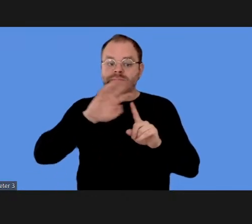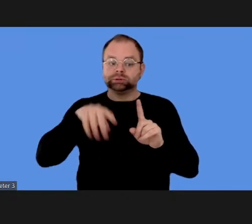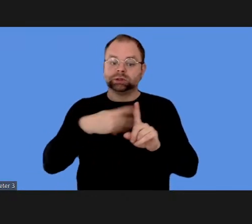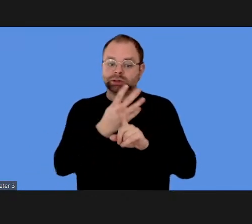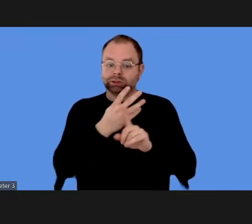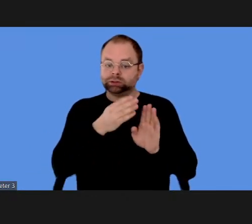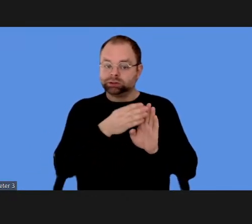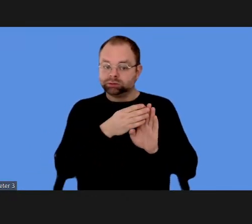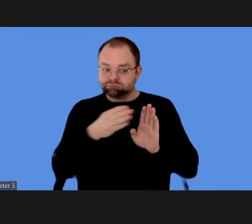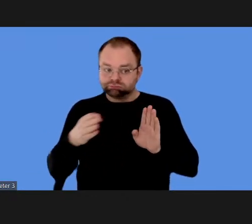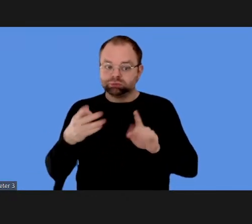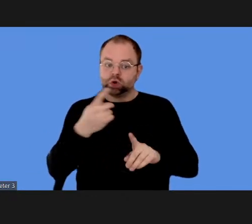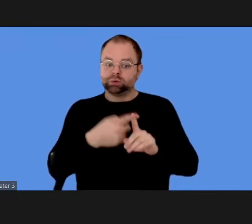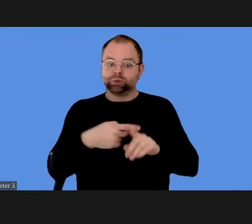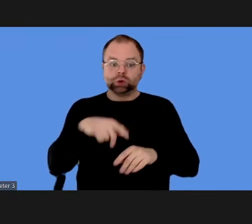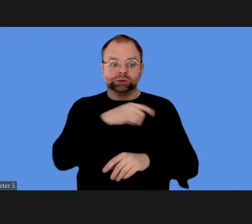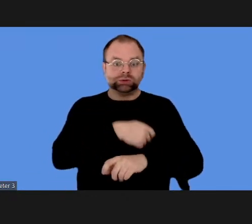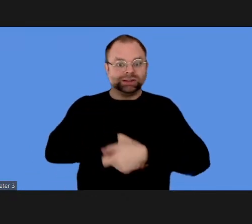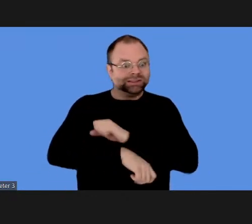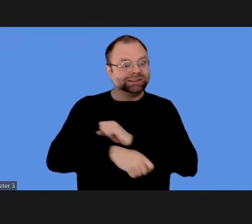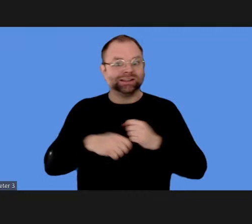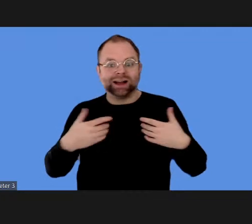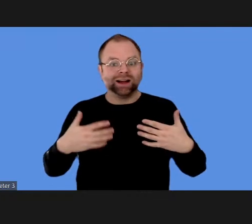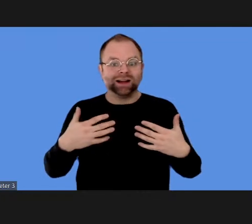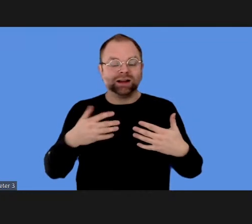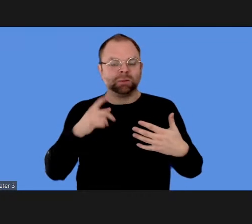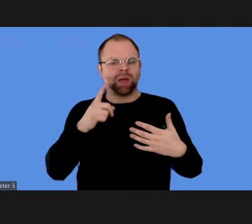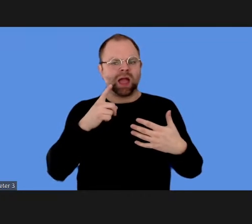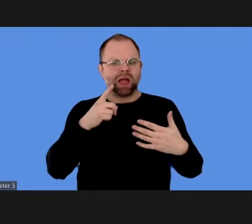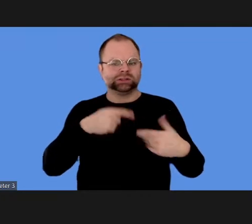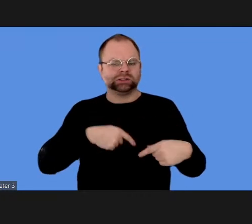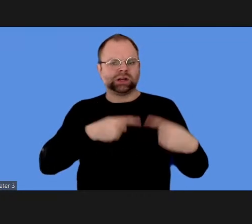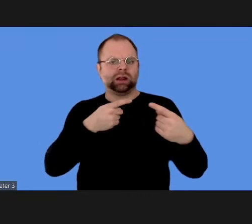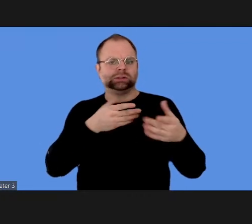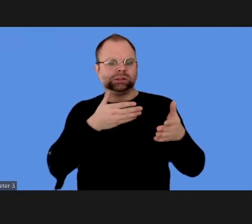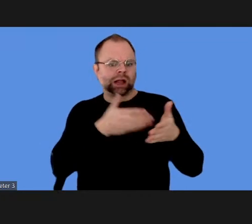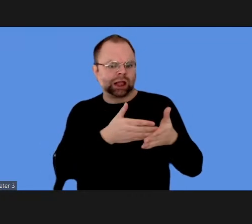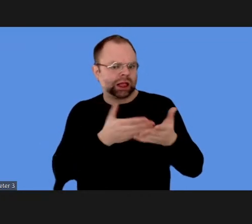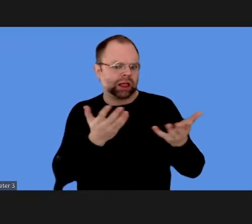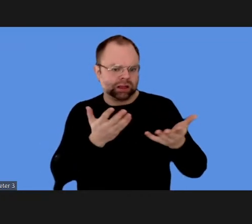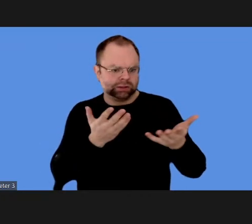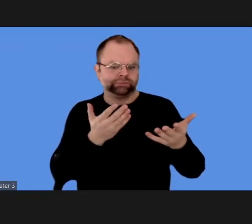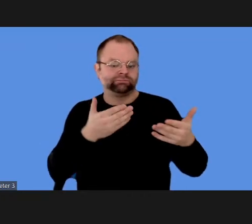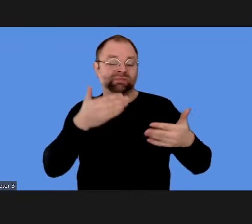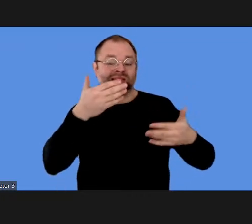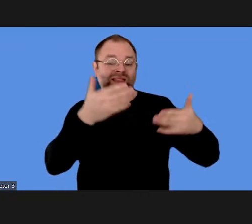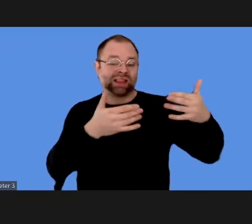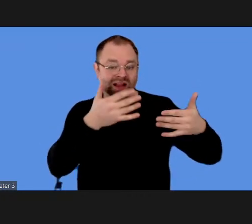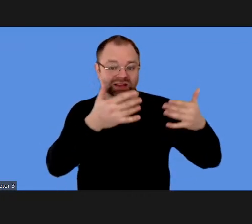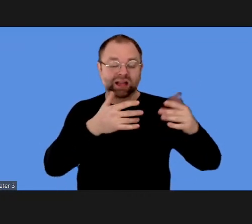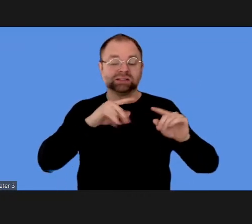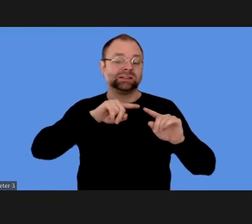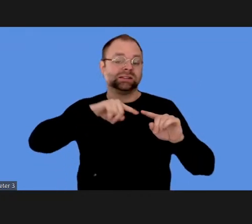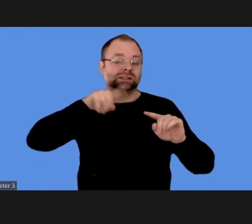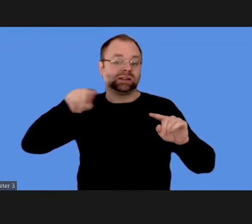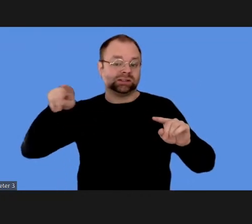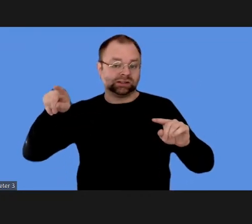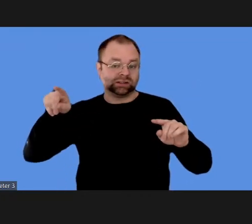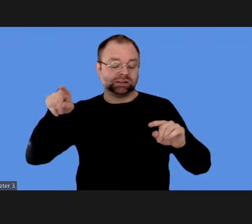give us an opportunity where we can have a common framework, common thinking to